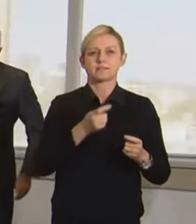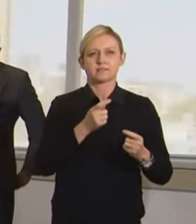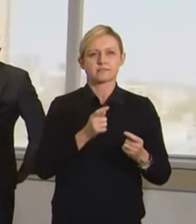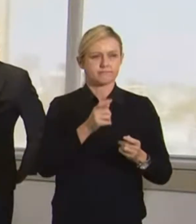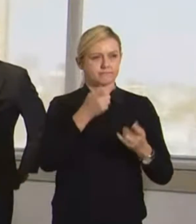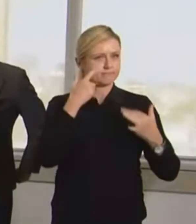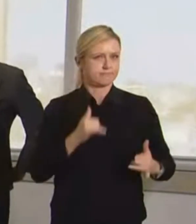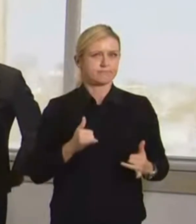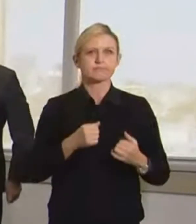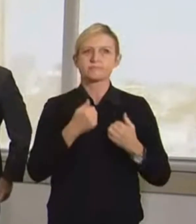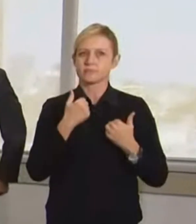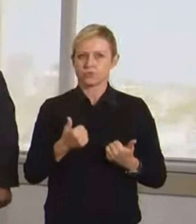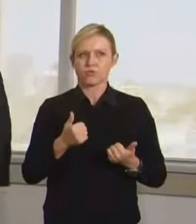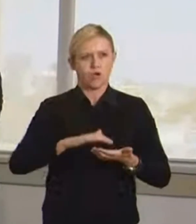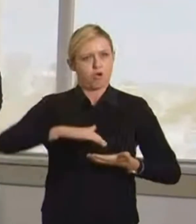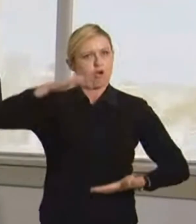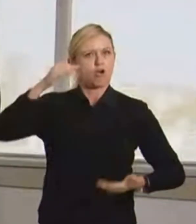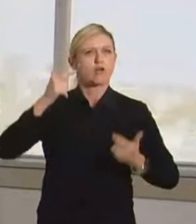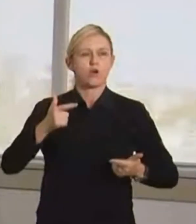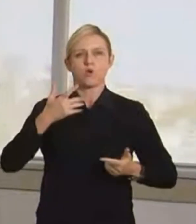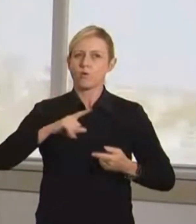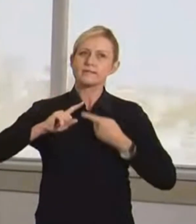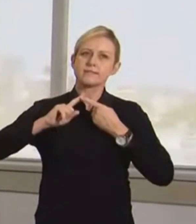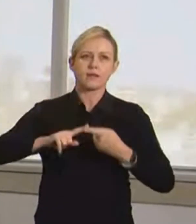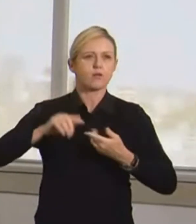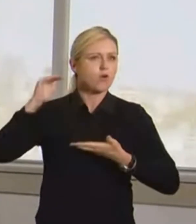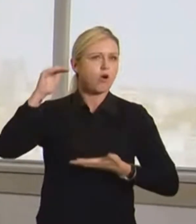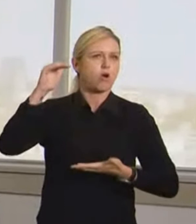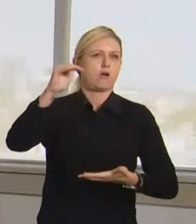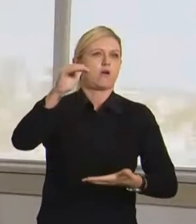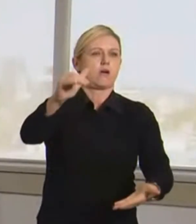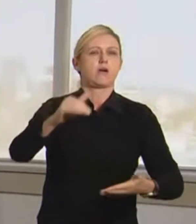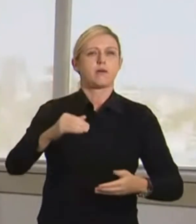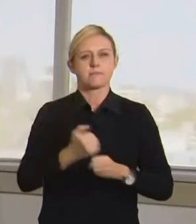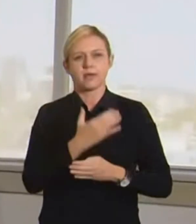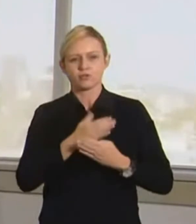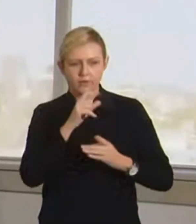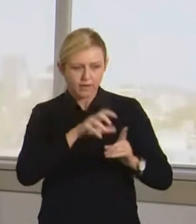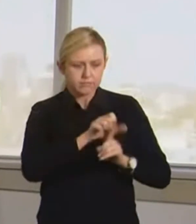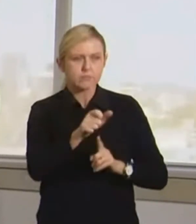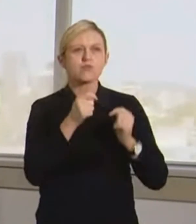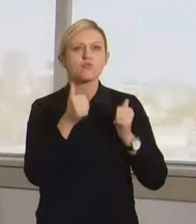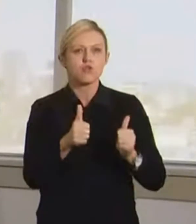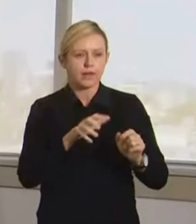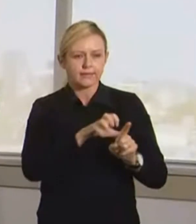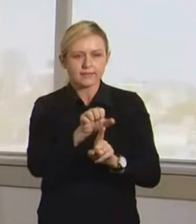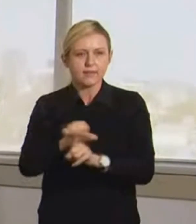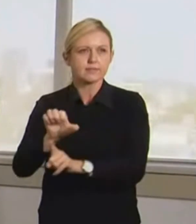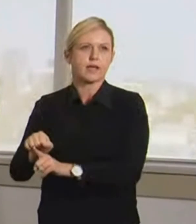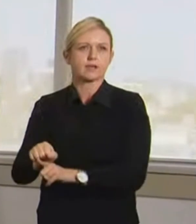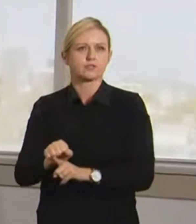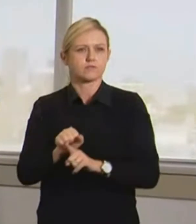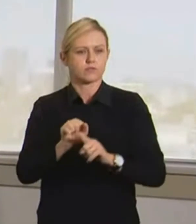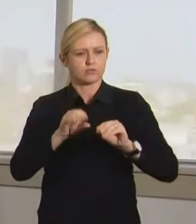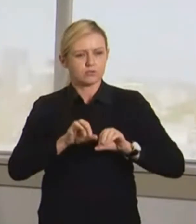those testing numbers remain high to give us that assurance to identify cases early and block those transmission chains. So